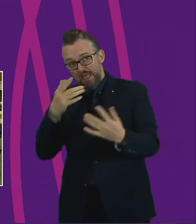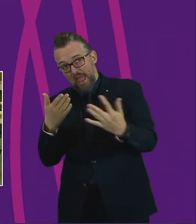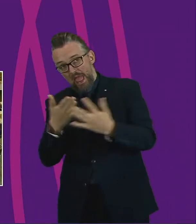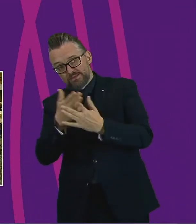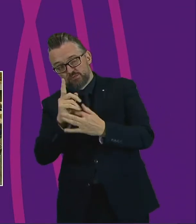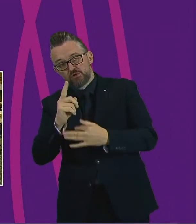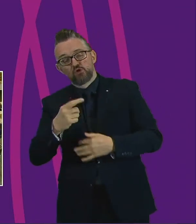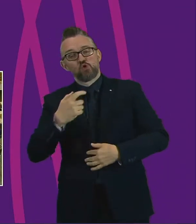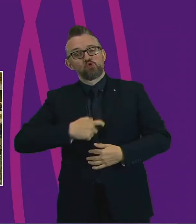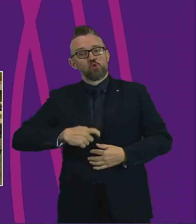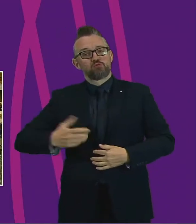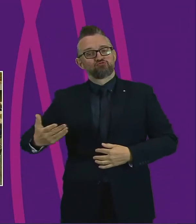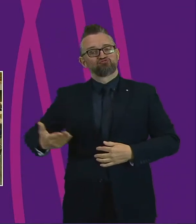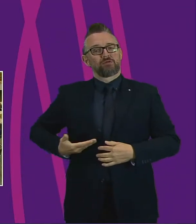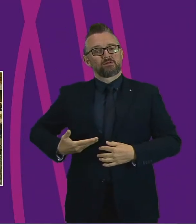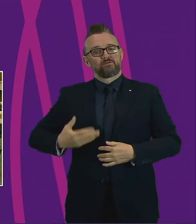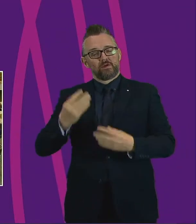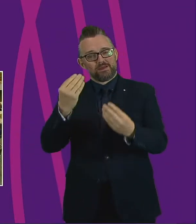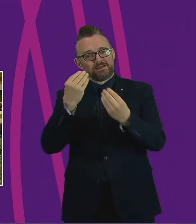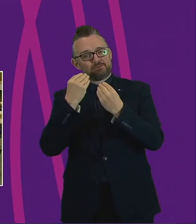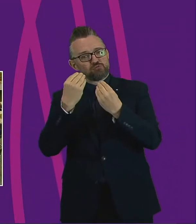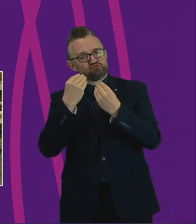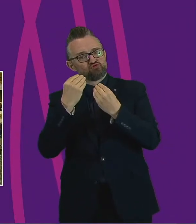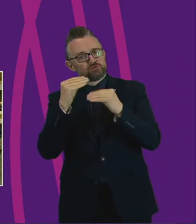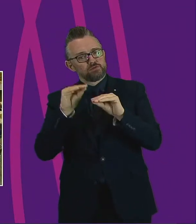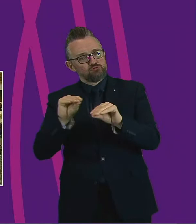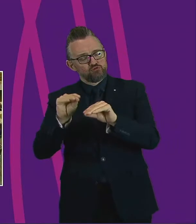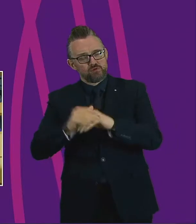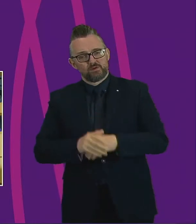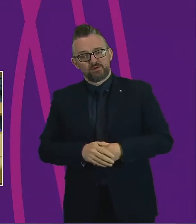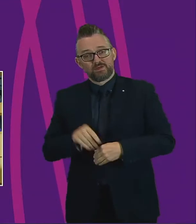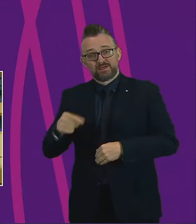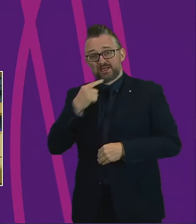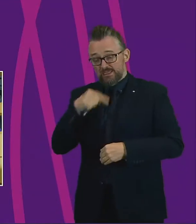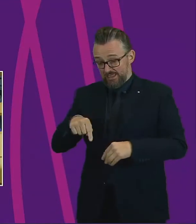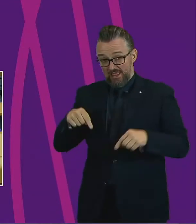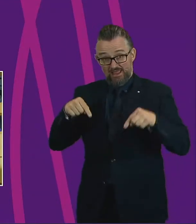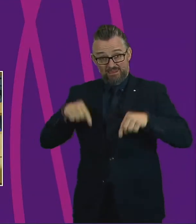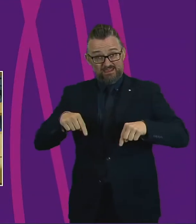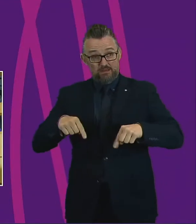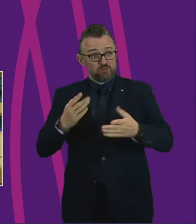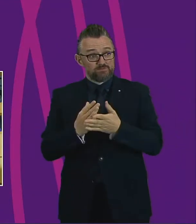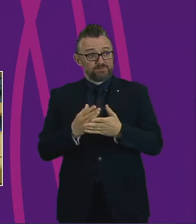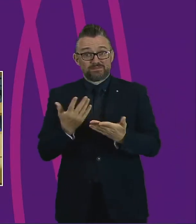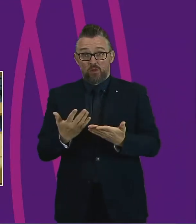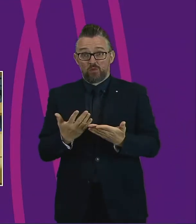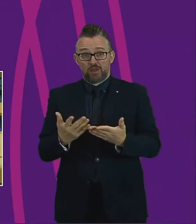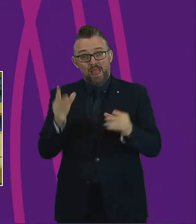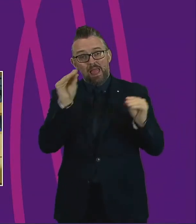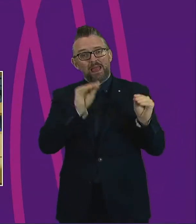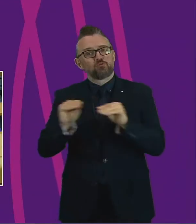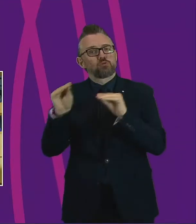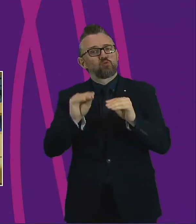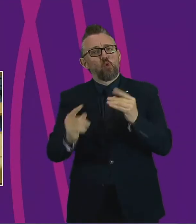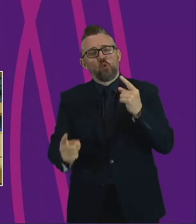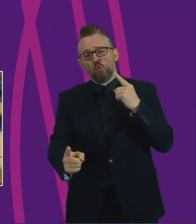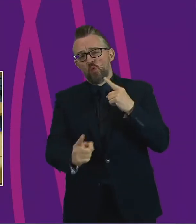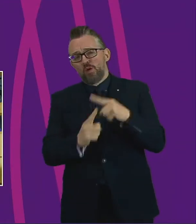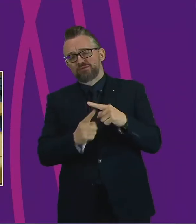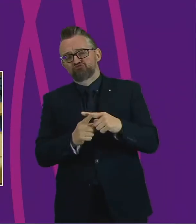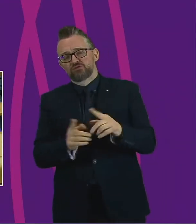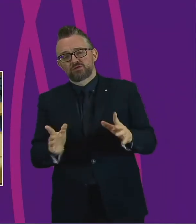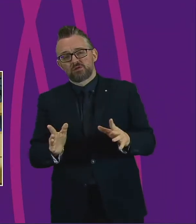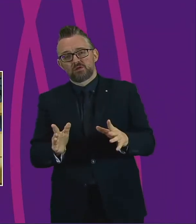right to education. He went on, this is an education emergency and resources must be